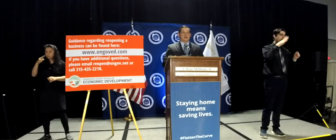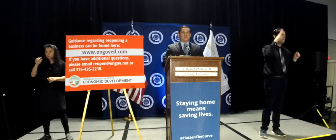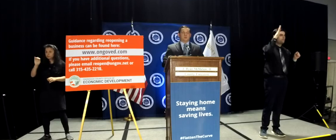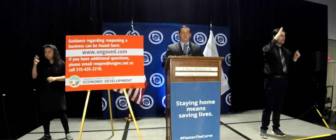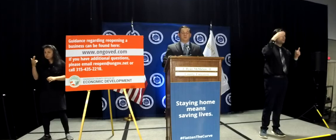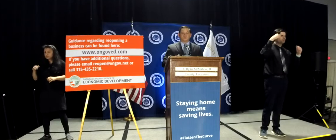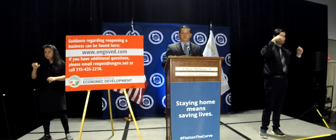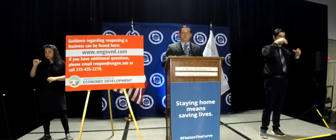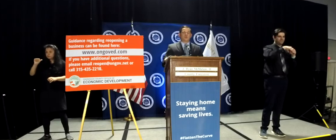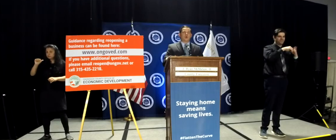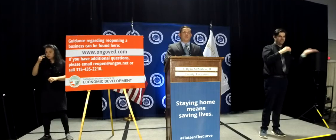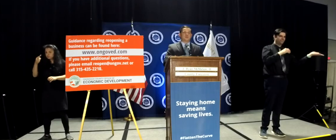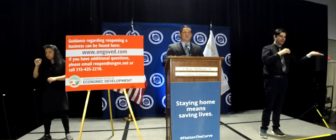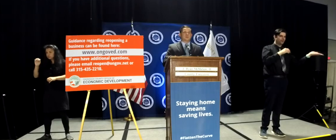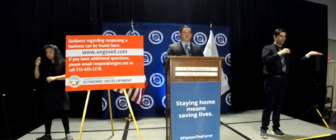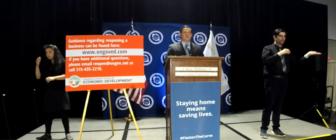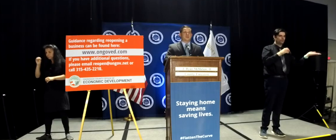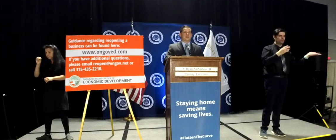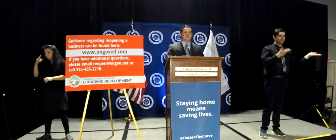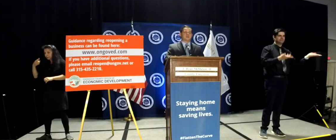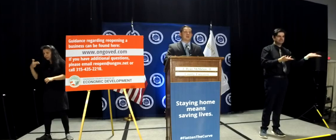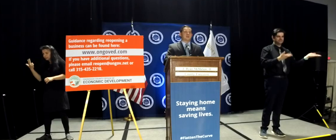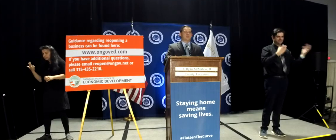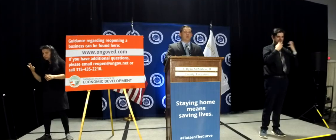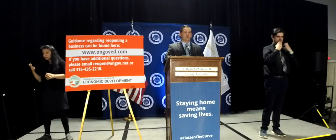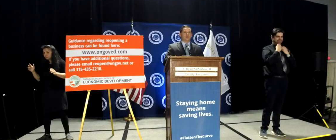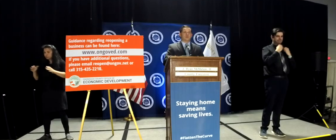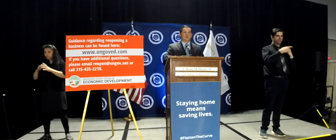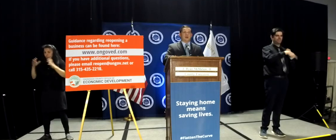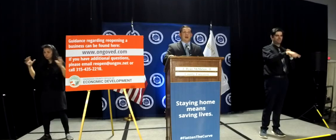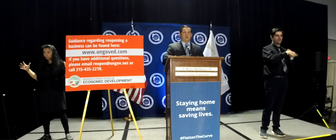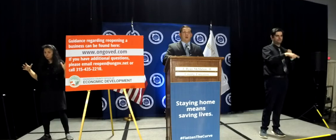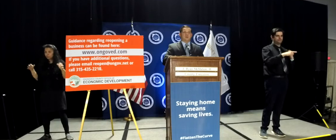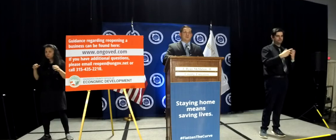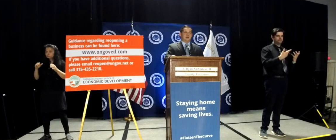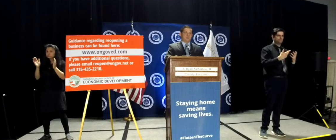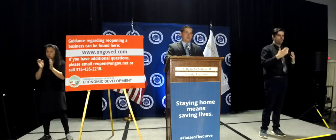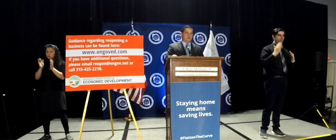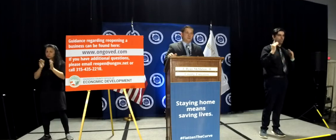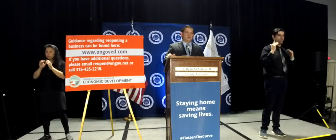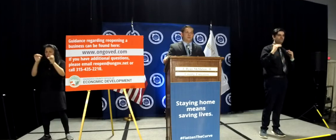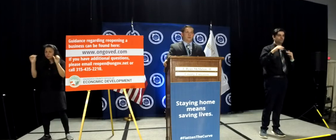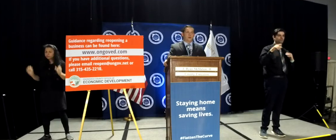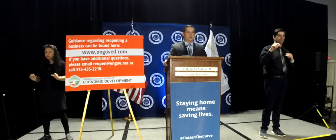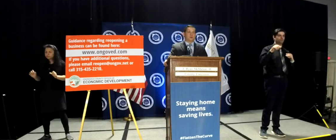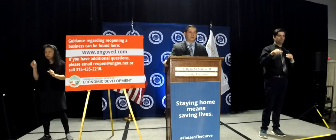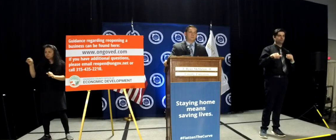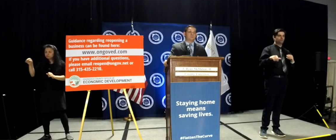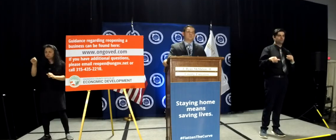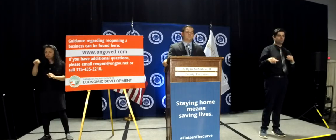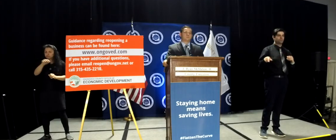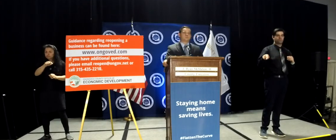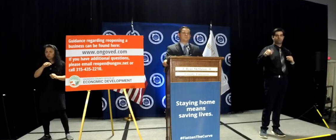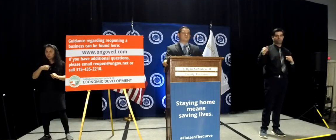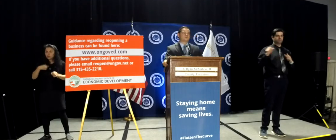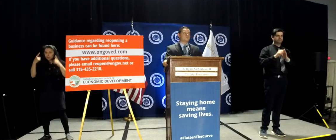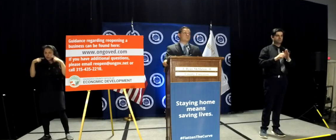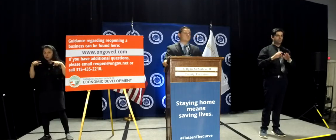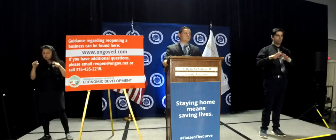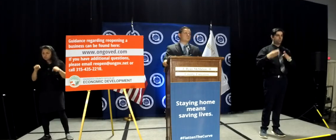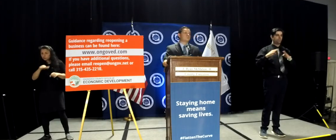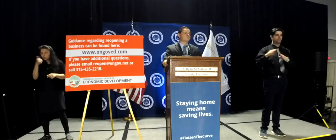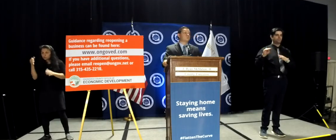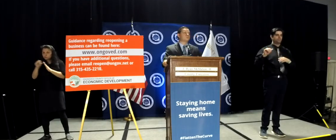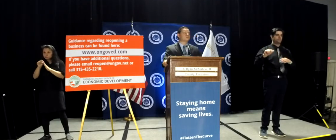be flexible. Hopefully some of these other states move on malls, and that will make it easier for New York. The zoo was